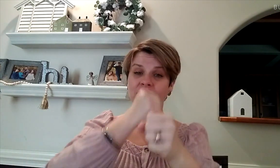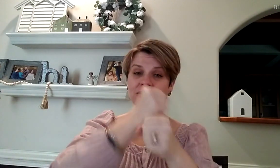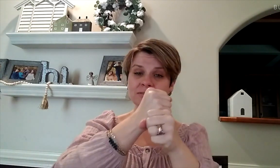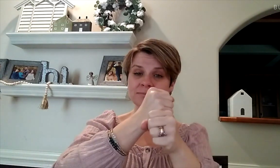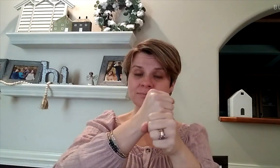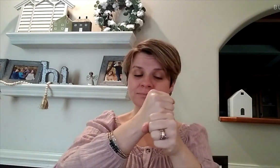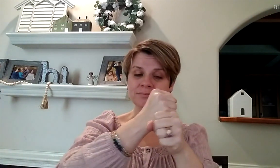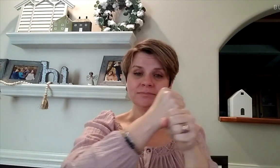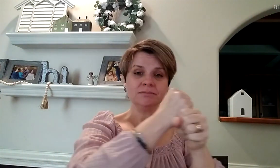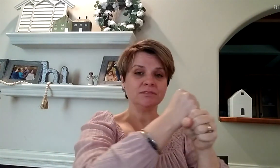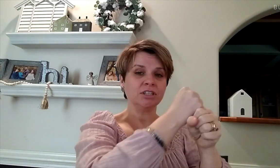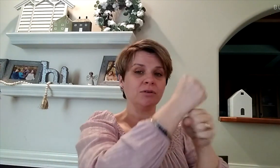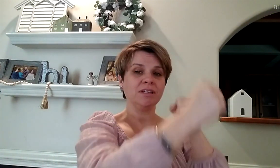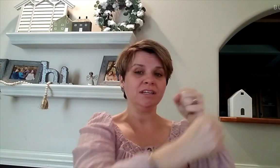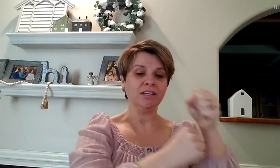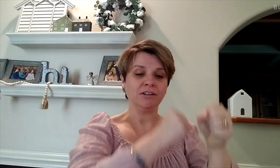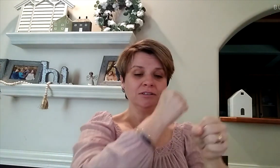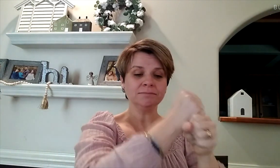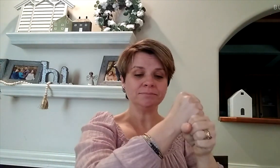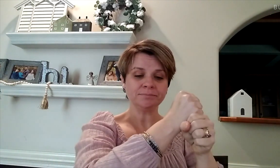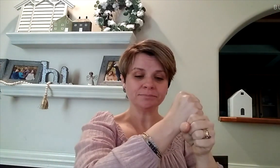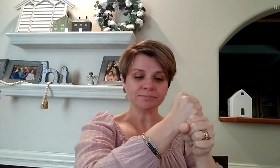year, year.